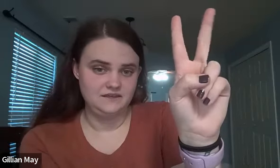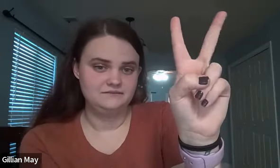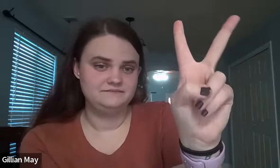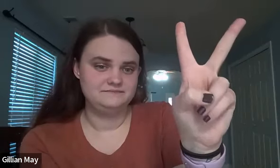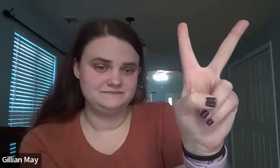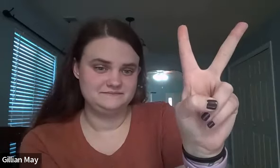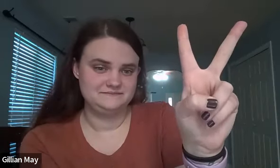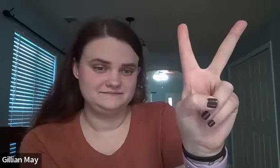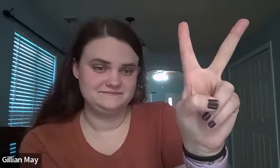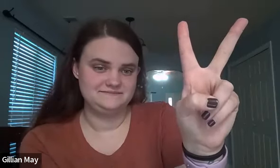V,